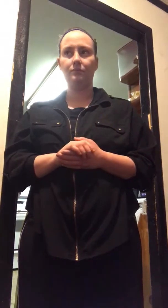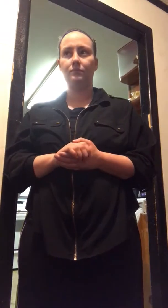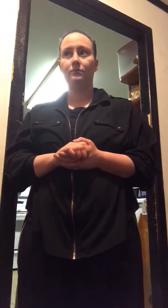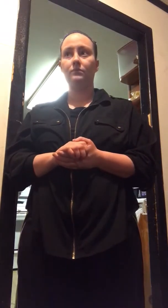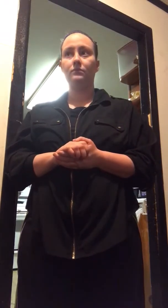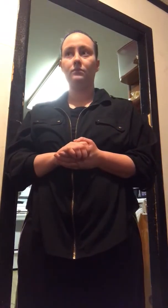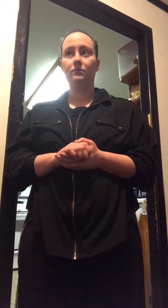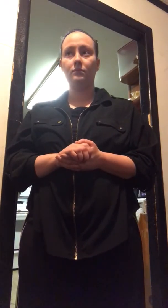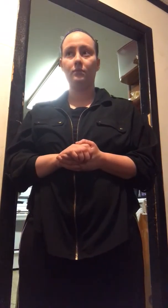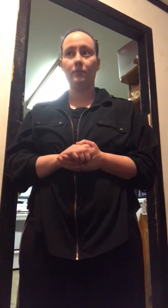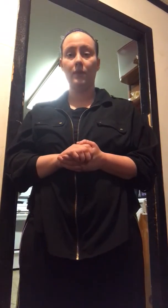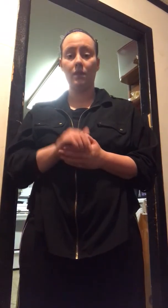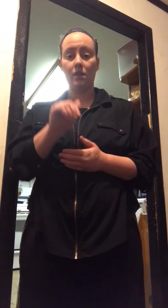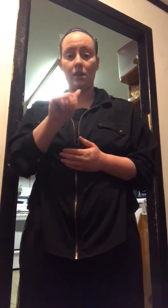Because of their atomic weight.